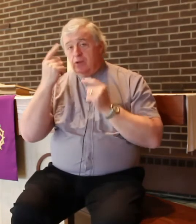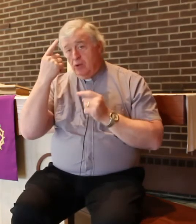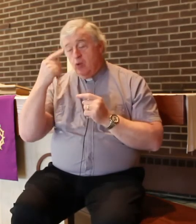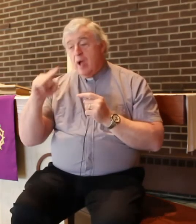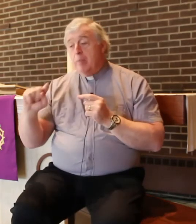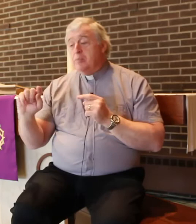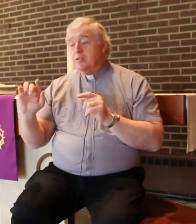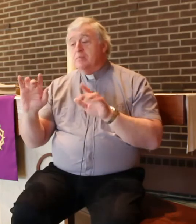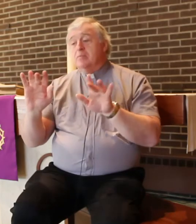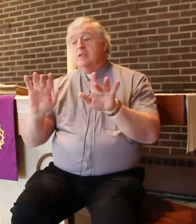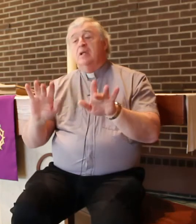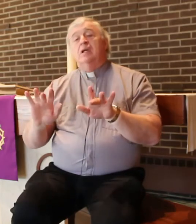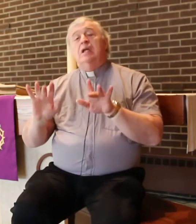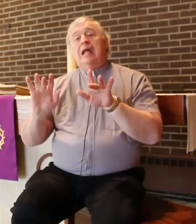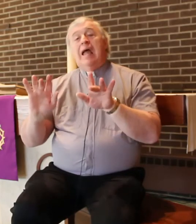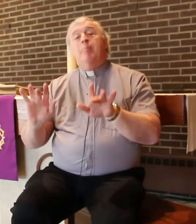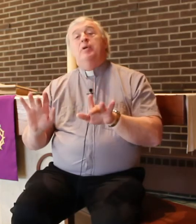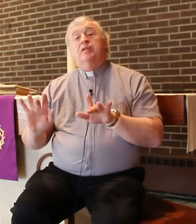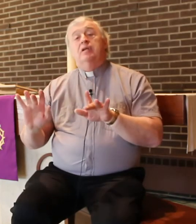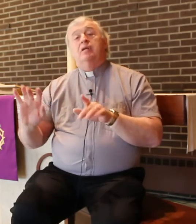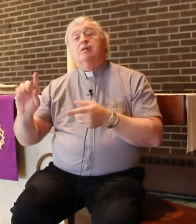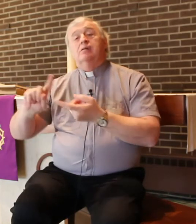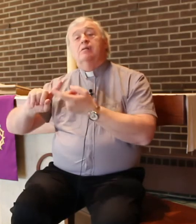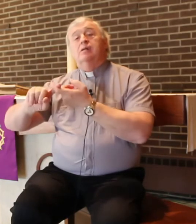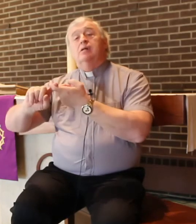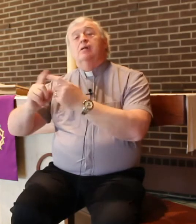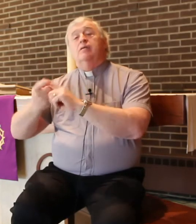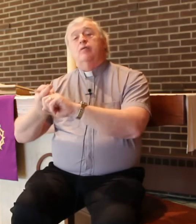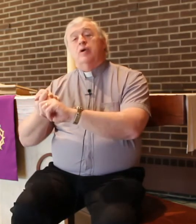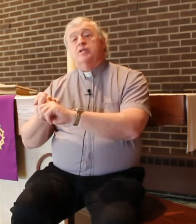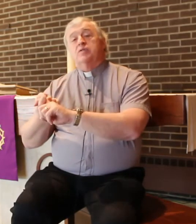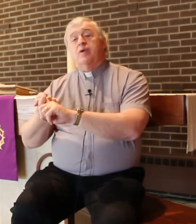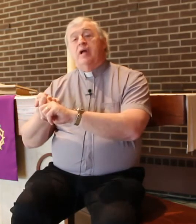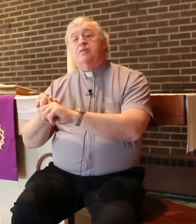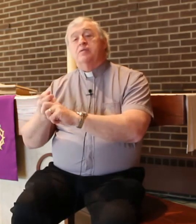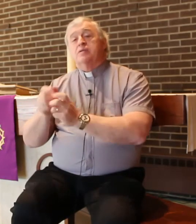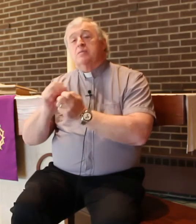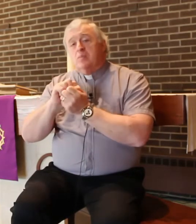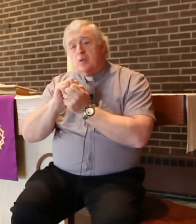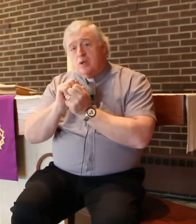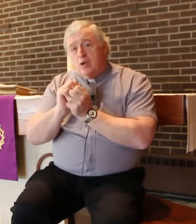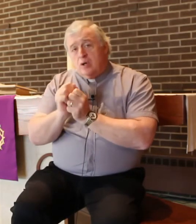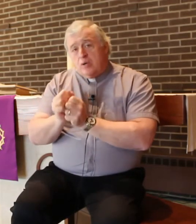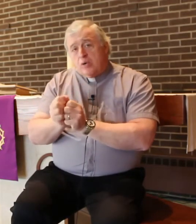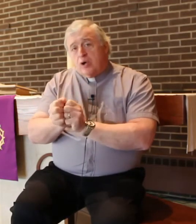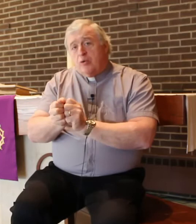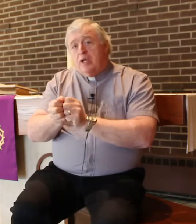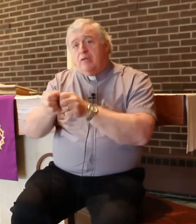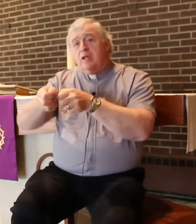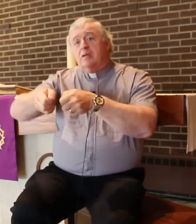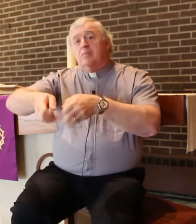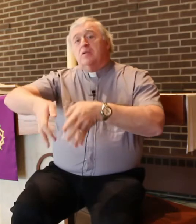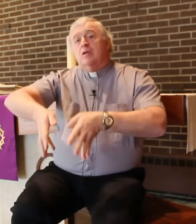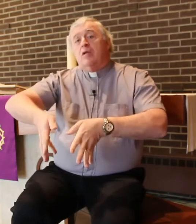who wept in empathy for his friends who were grieving the